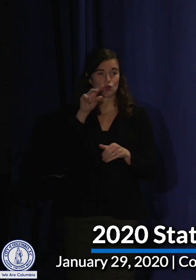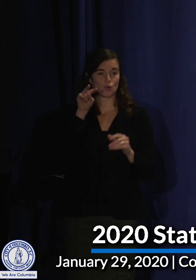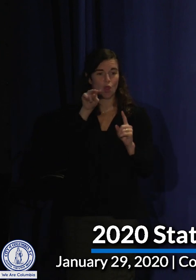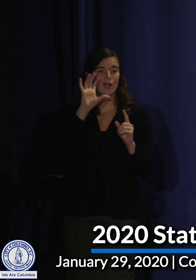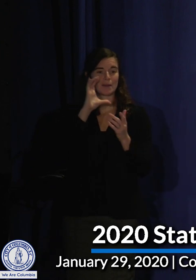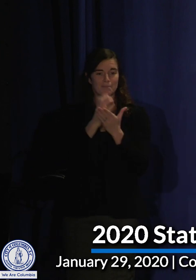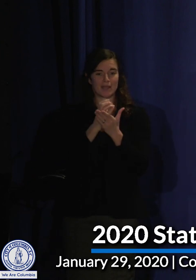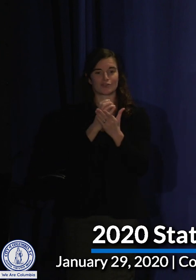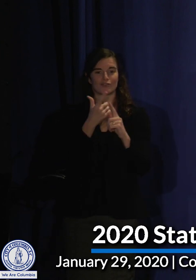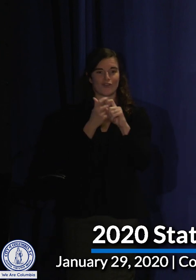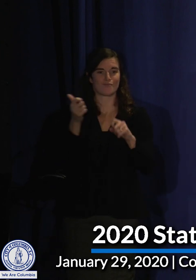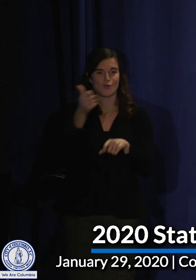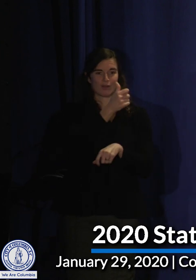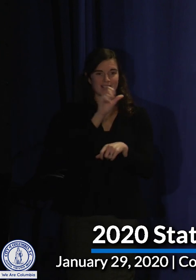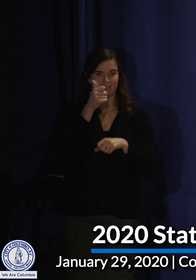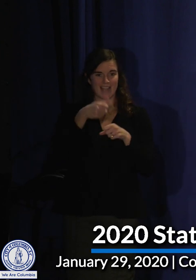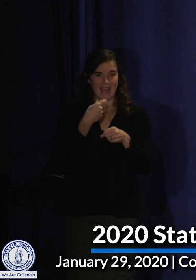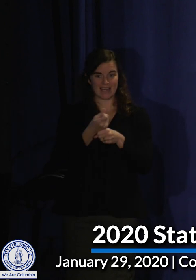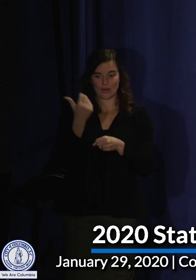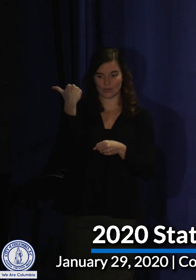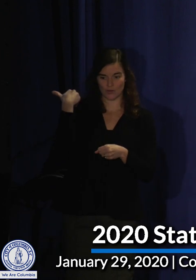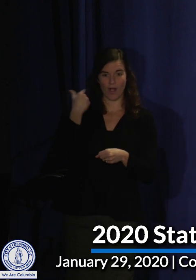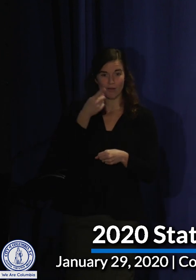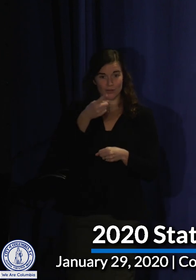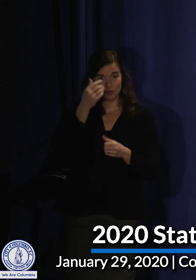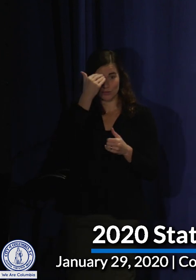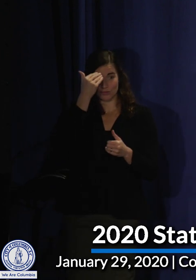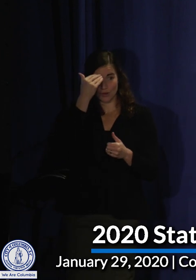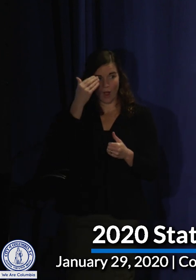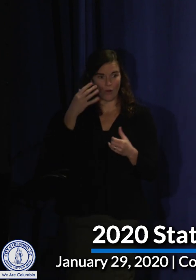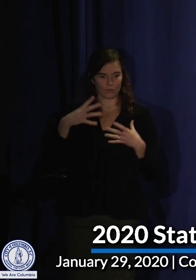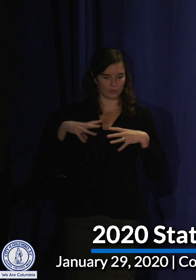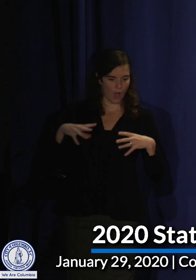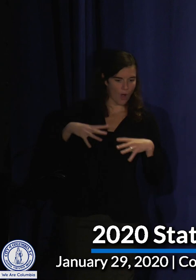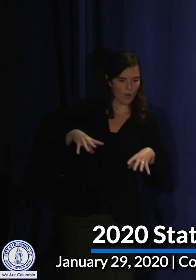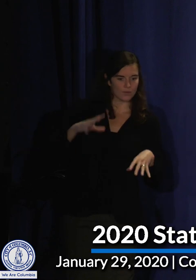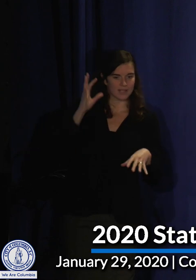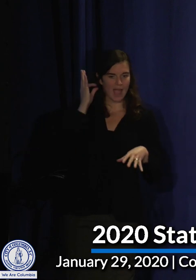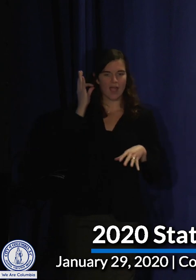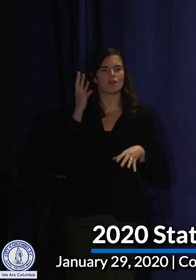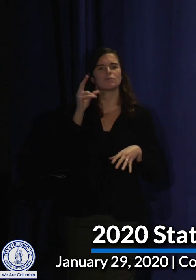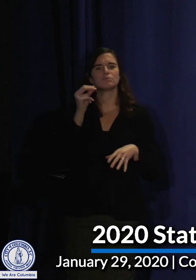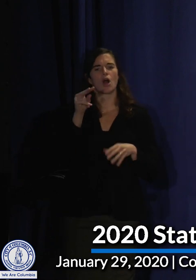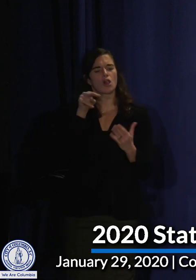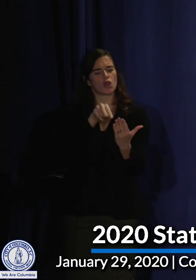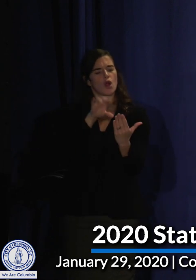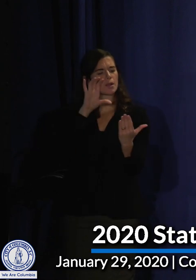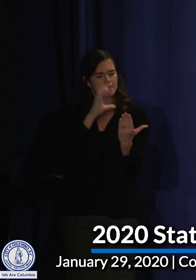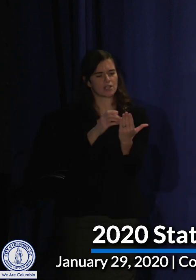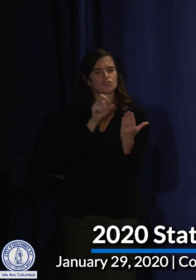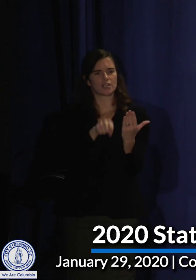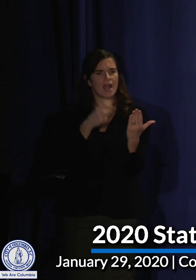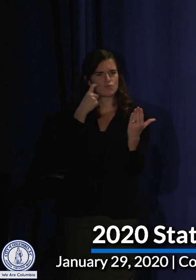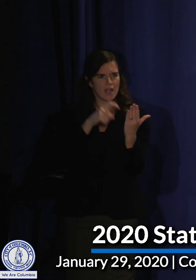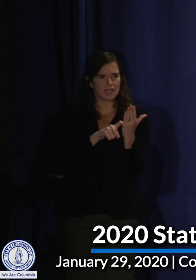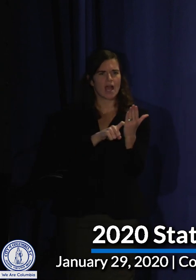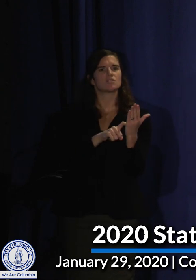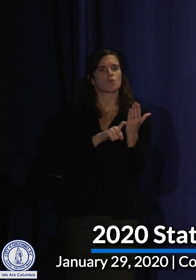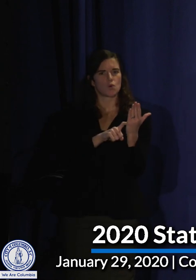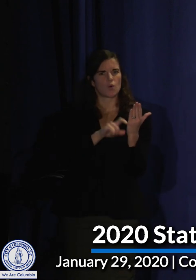note your hairstyle, your clothing. You remember how you were feeling at that time. You remember your joys and successes, the pains and